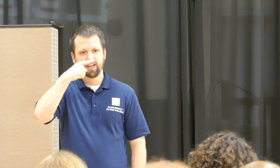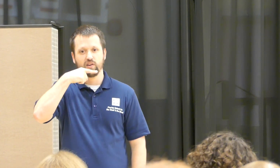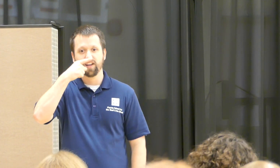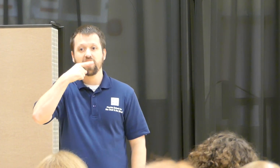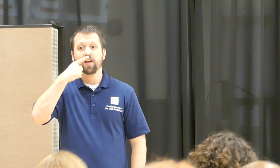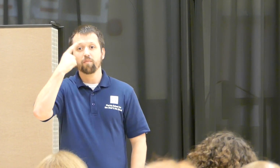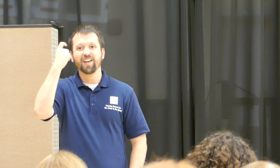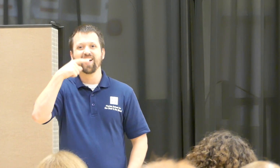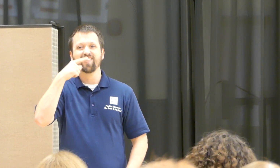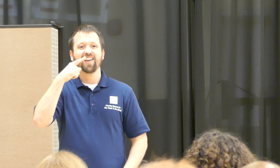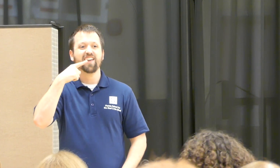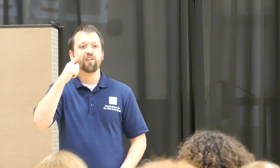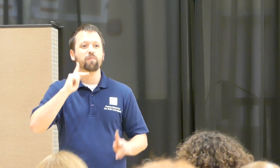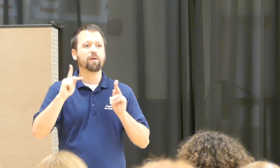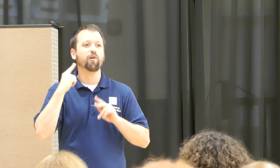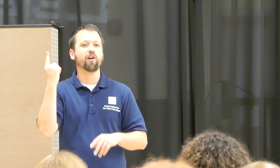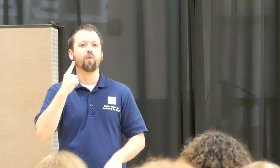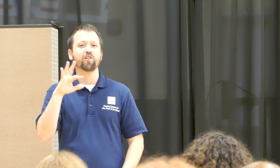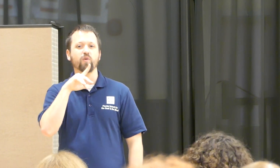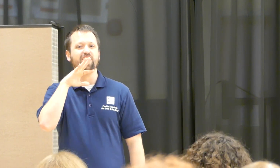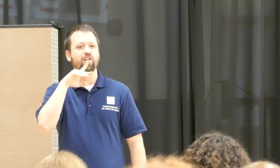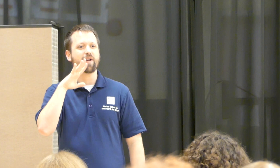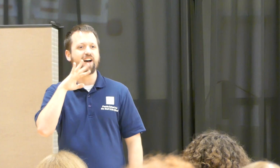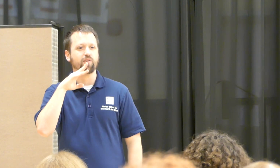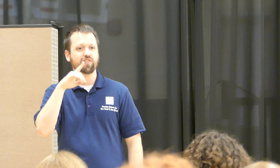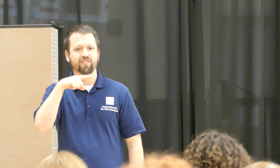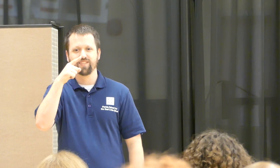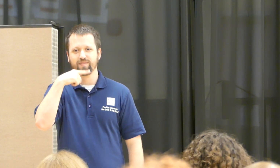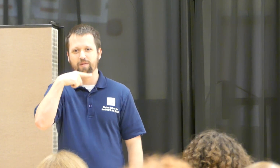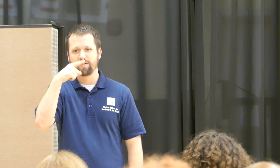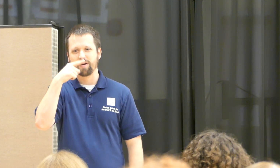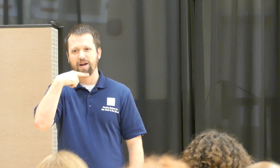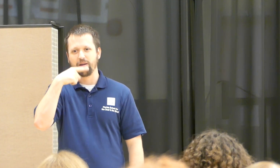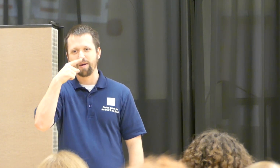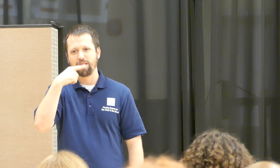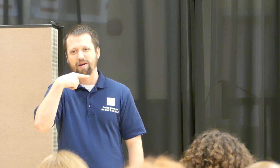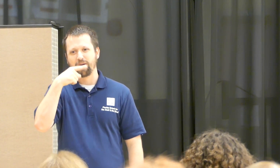Hearing. Because hearing people are always running their mouths.